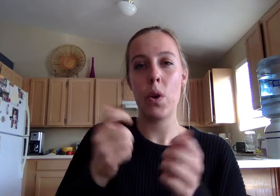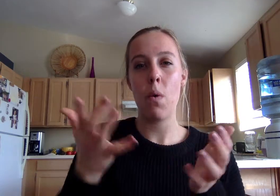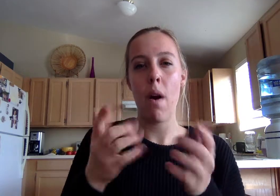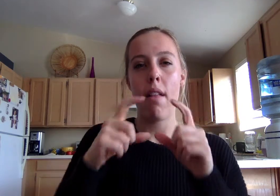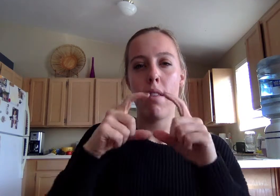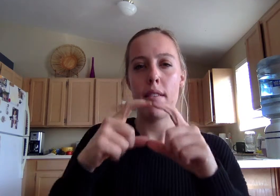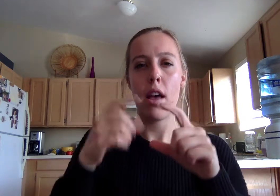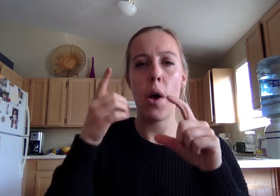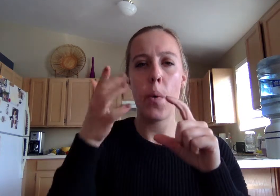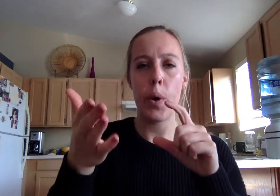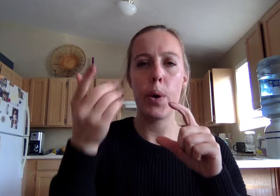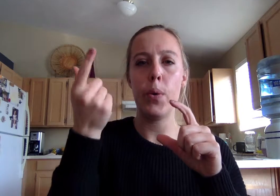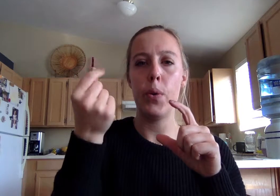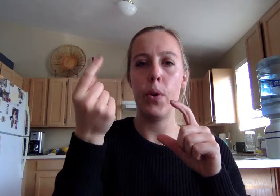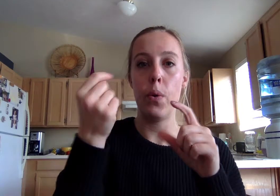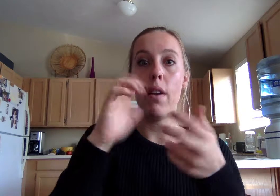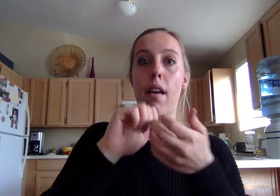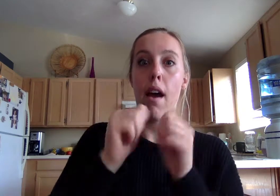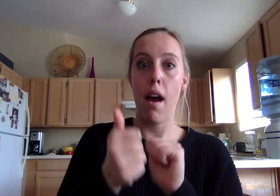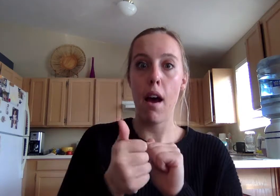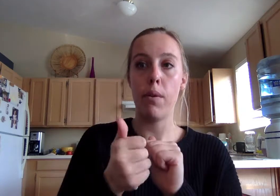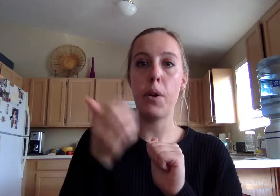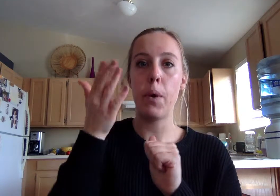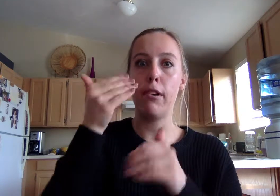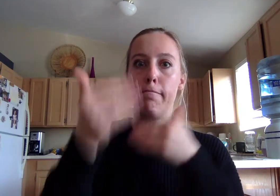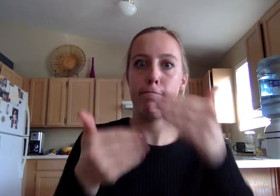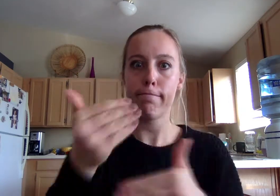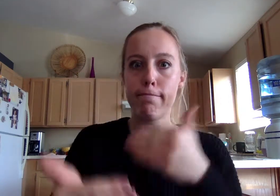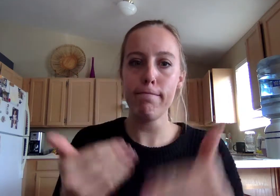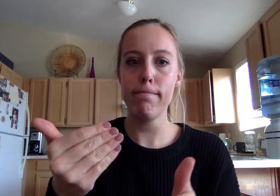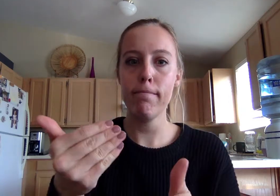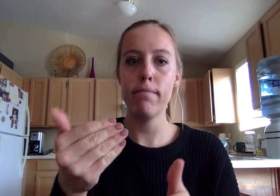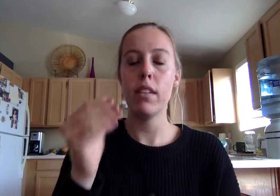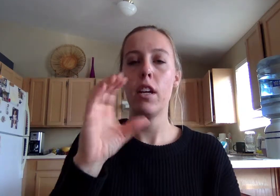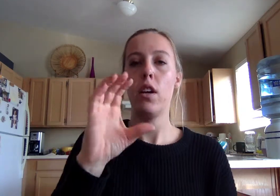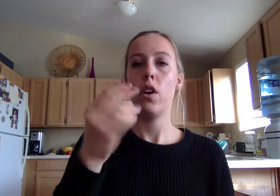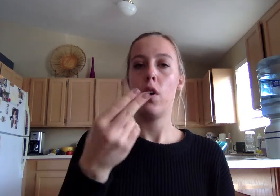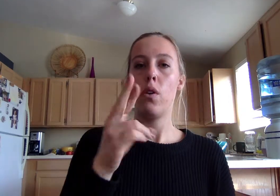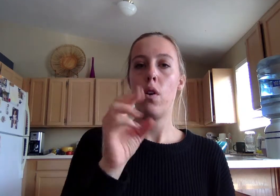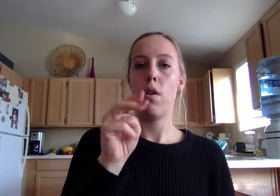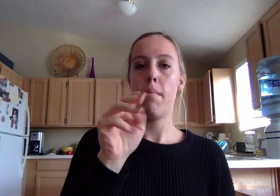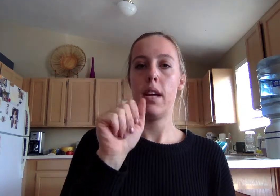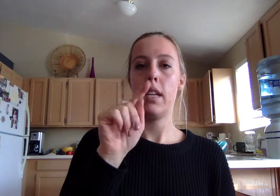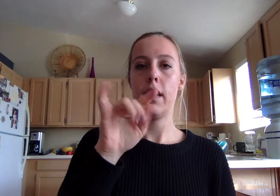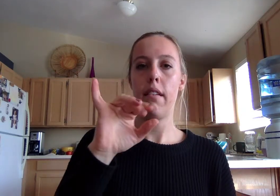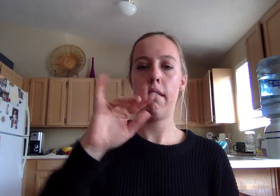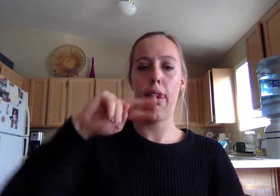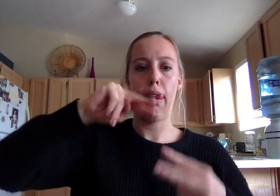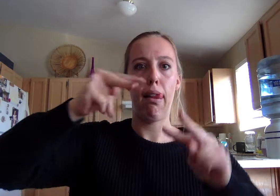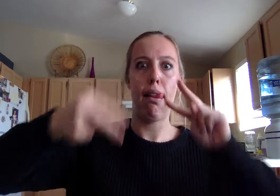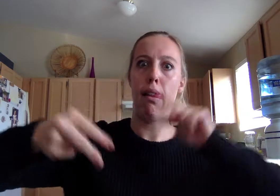and how it's going to do it. Chromatin is the tangled, spread-out form of DNA found inside the nuclear